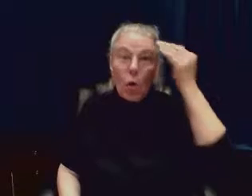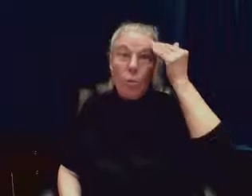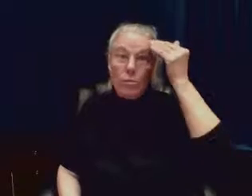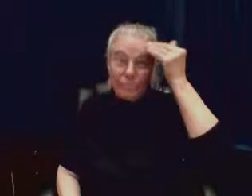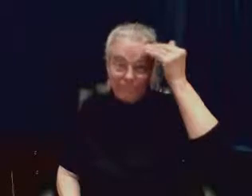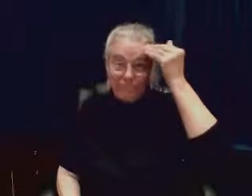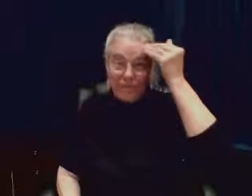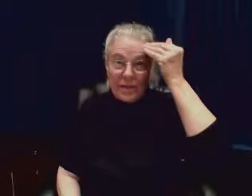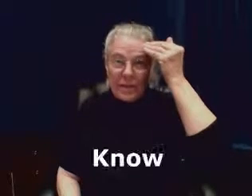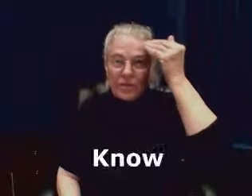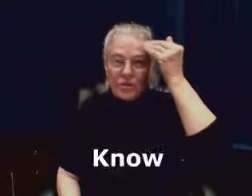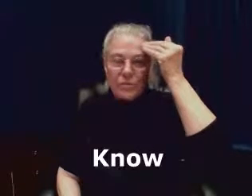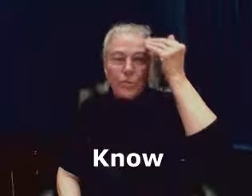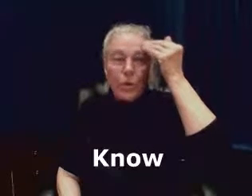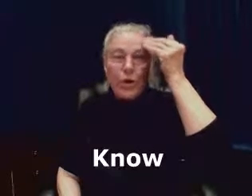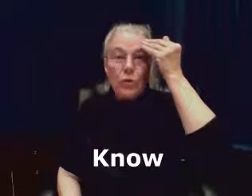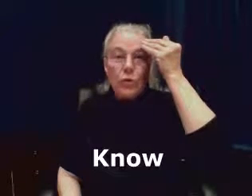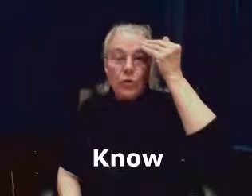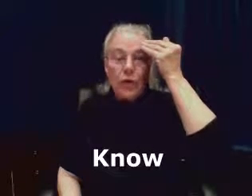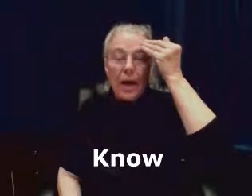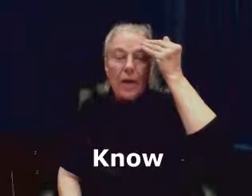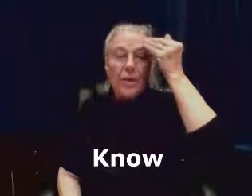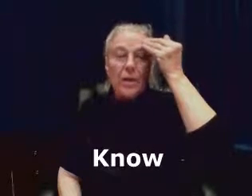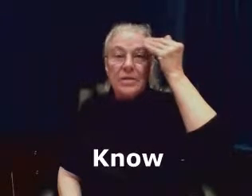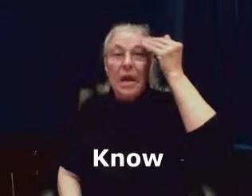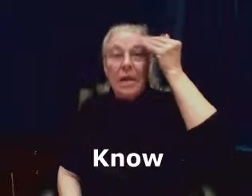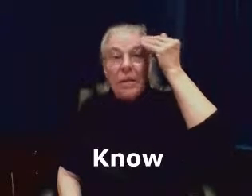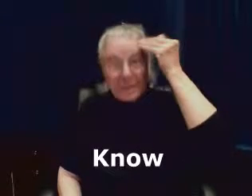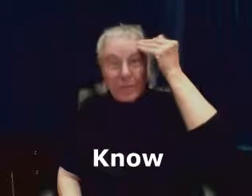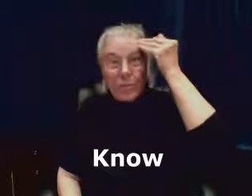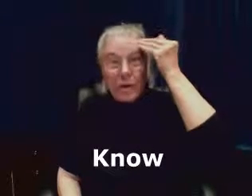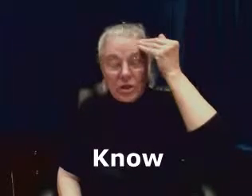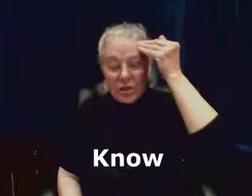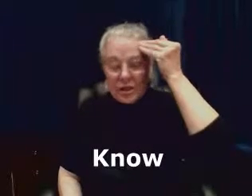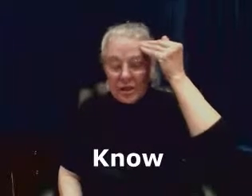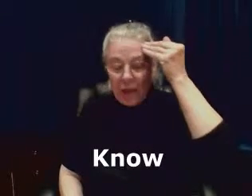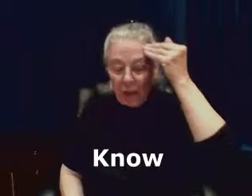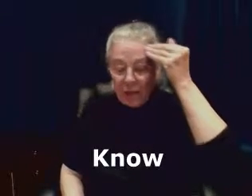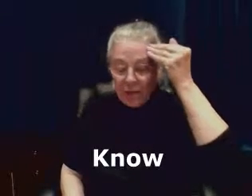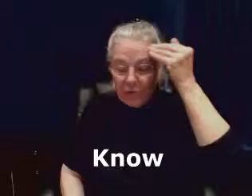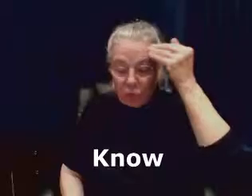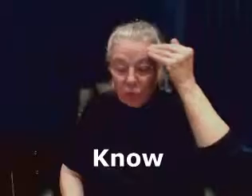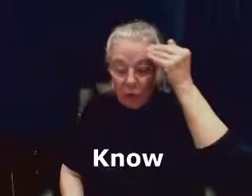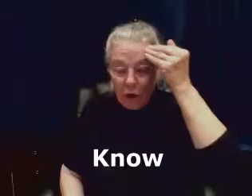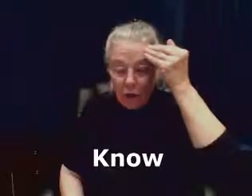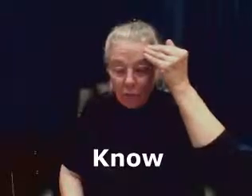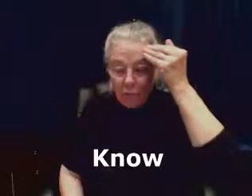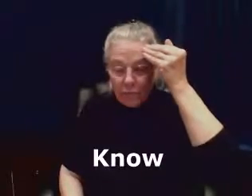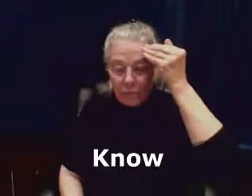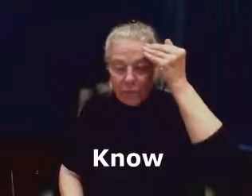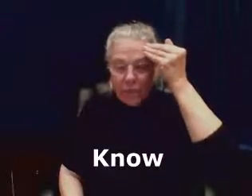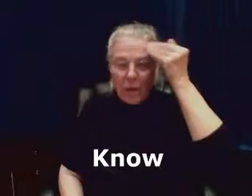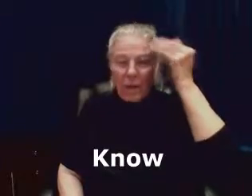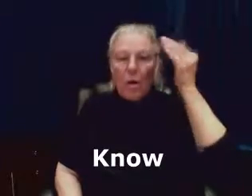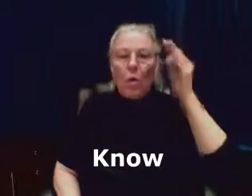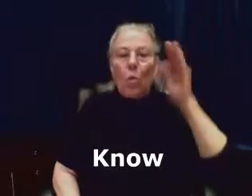No, and that's just pointing toward your head because that's information that is up there that you know.